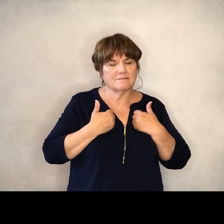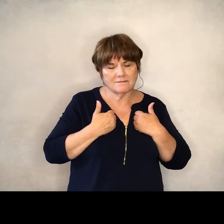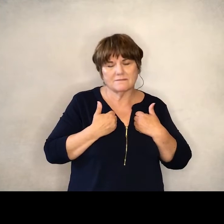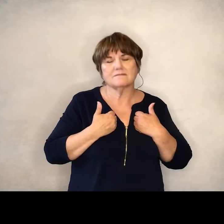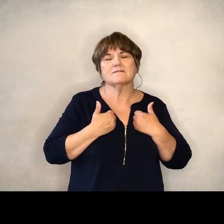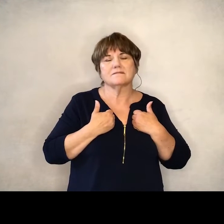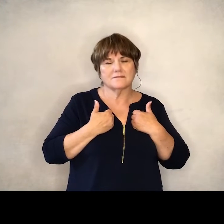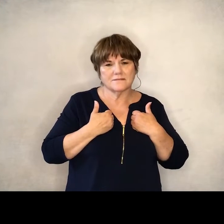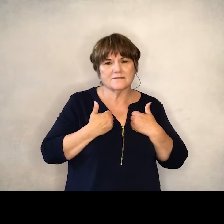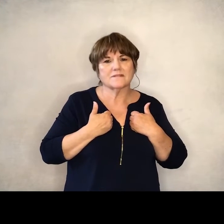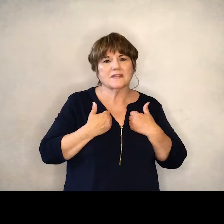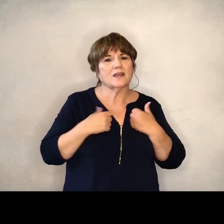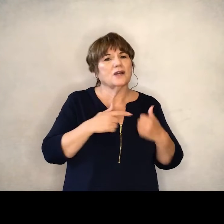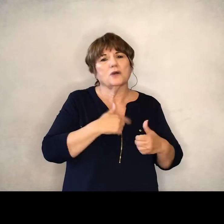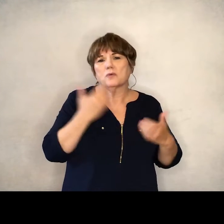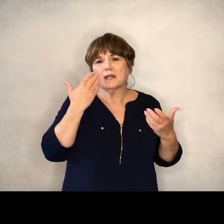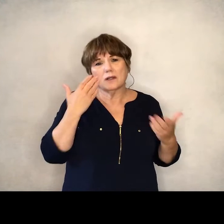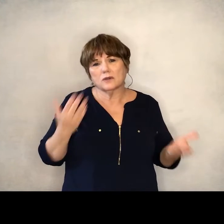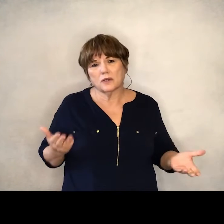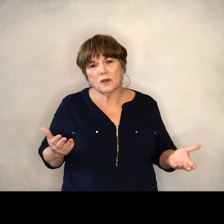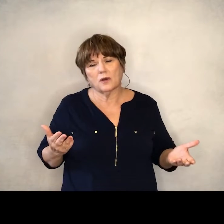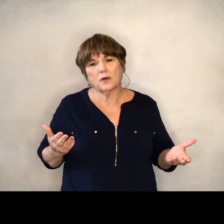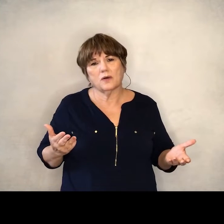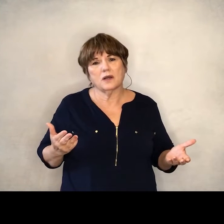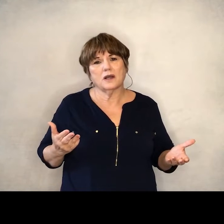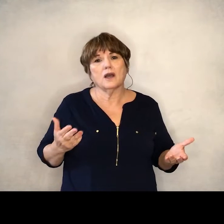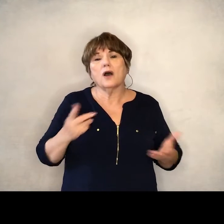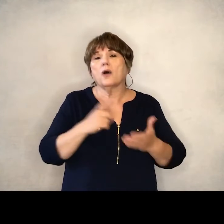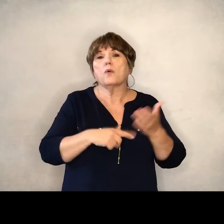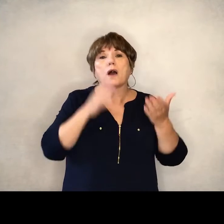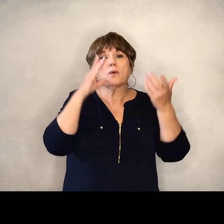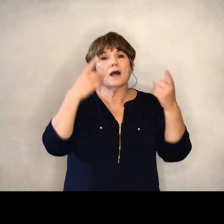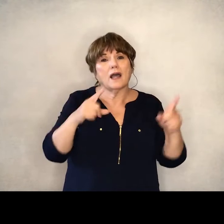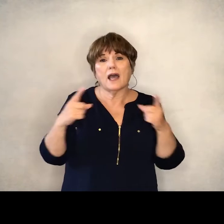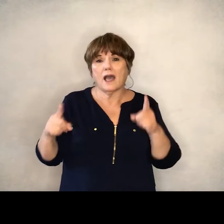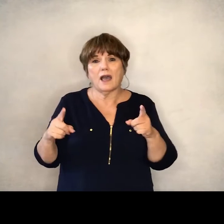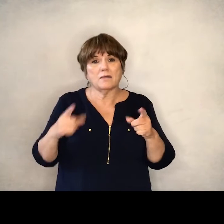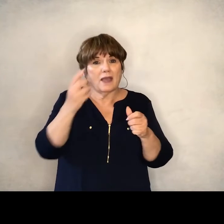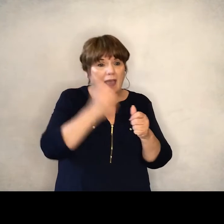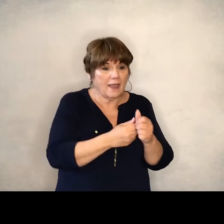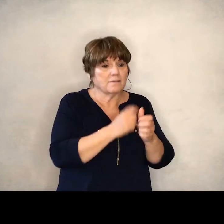We do not know what will happen from moment to moment.